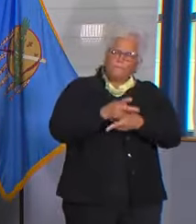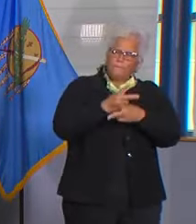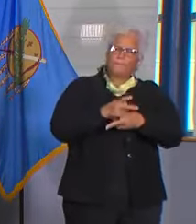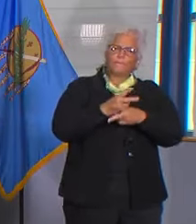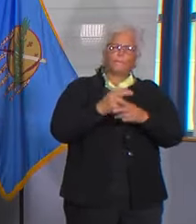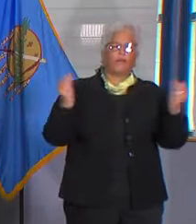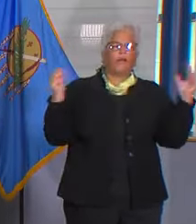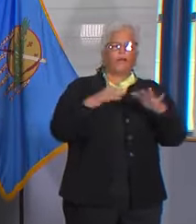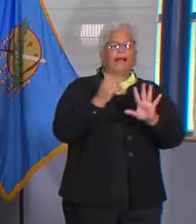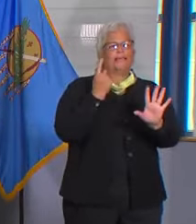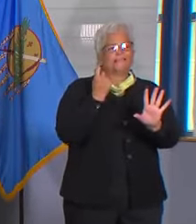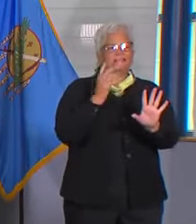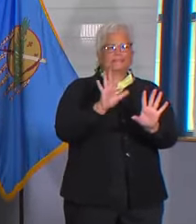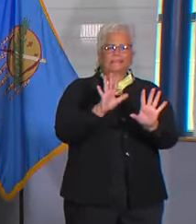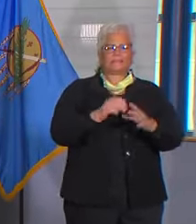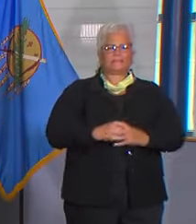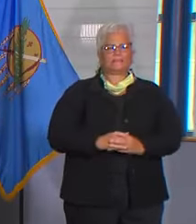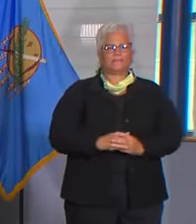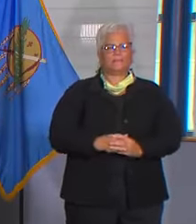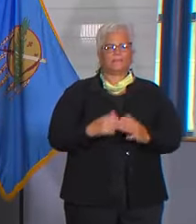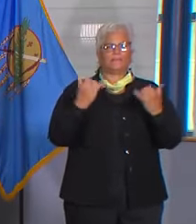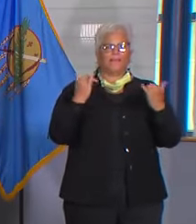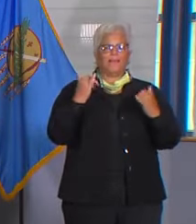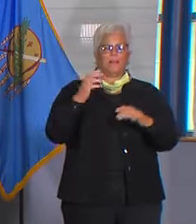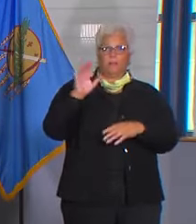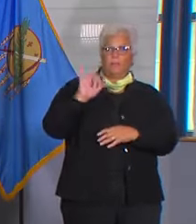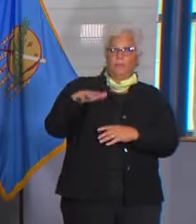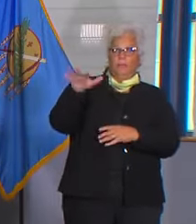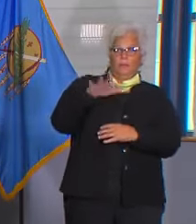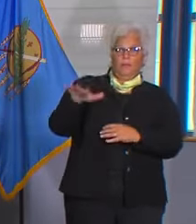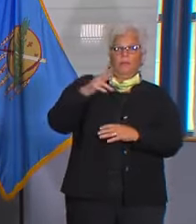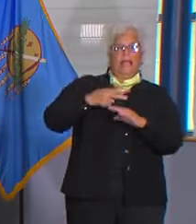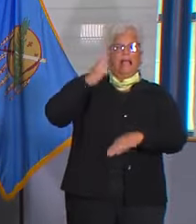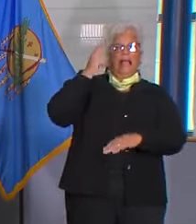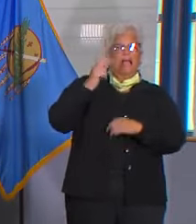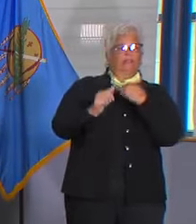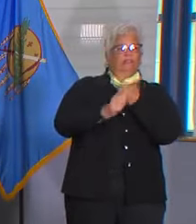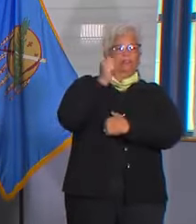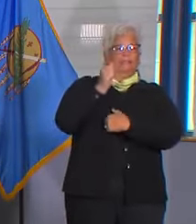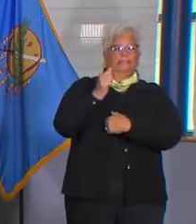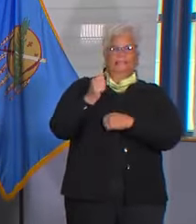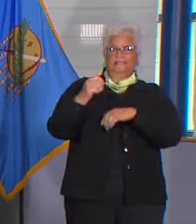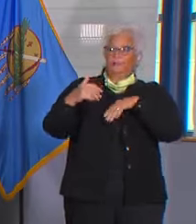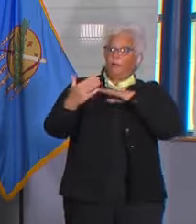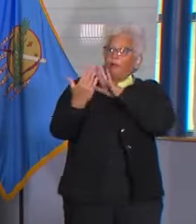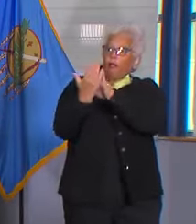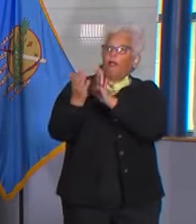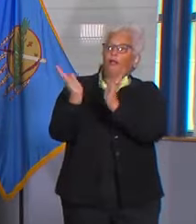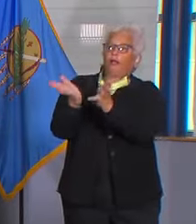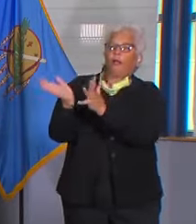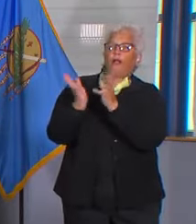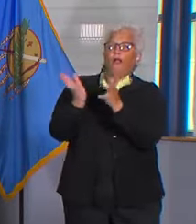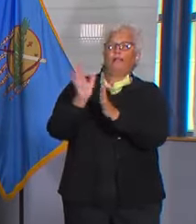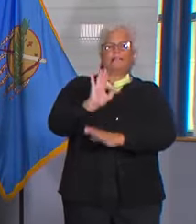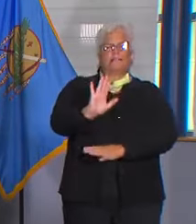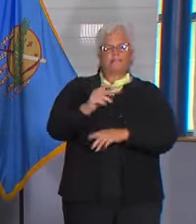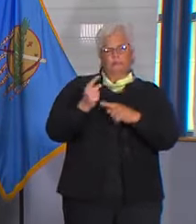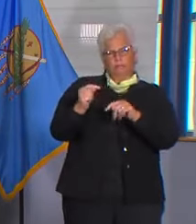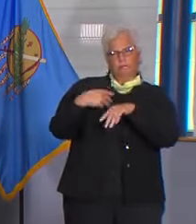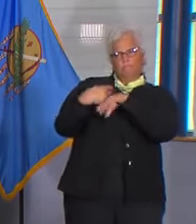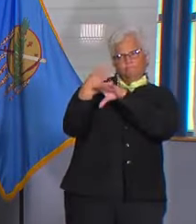should participate virtually. We will continue to follow trends, and if we see repeat outbreaks in gatherings, we will recommend to